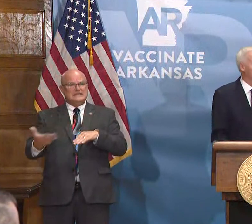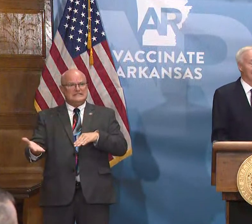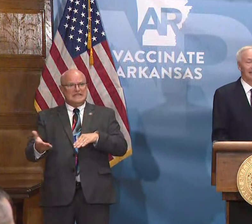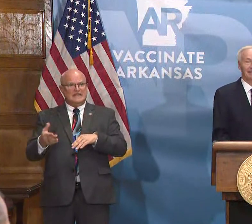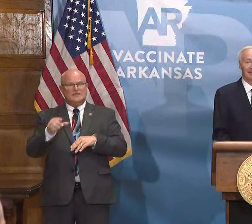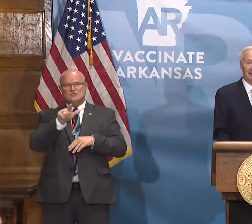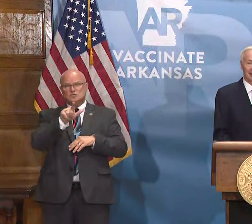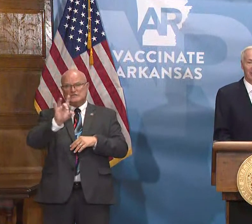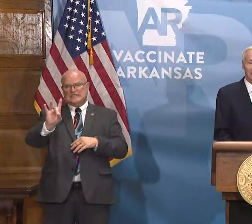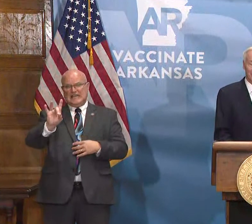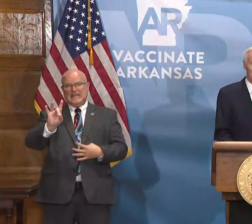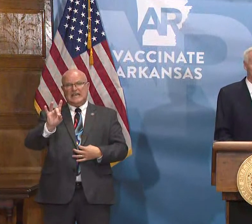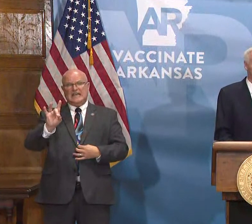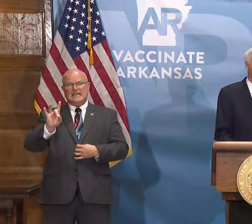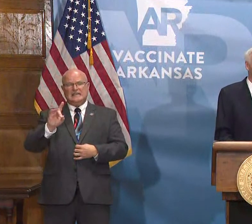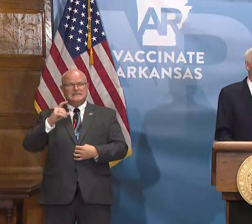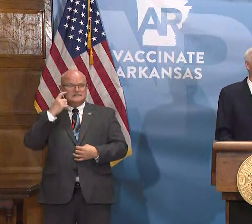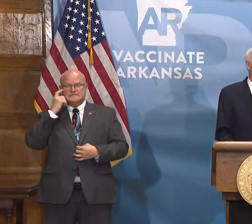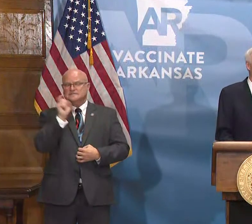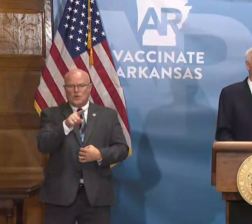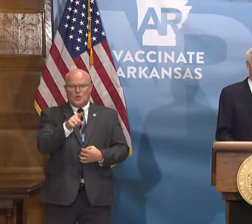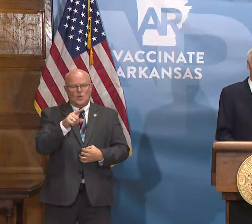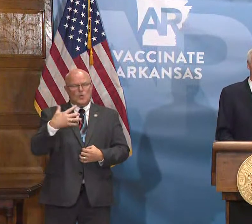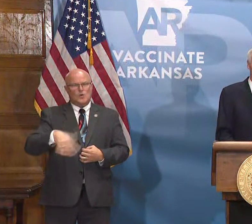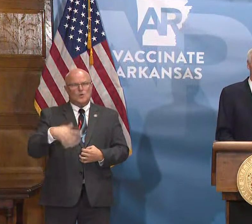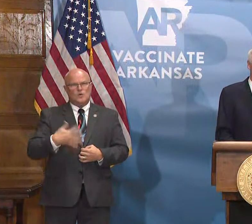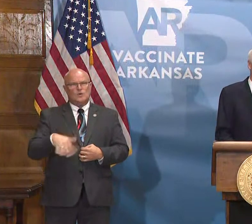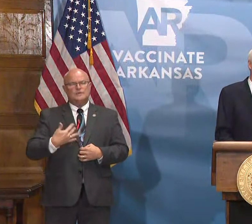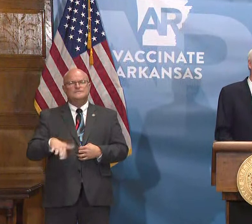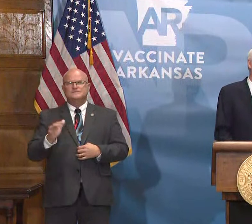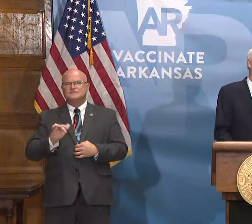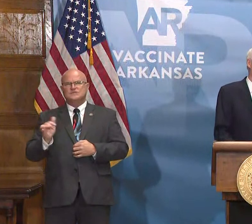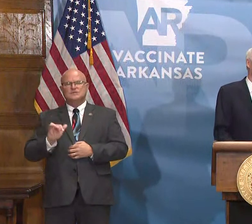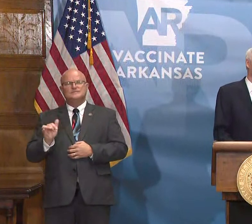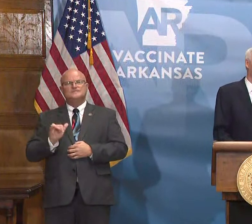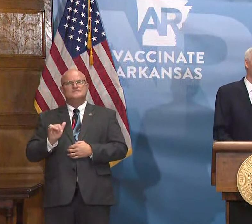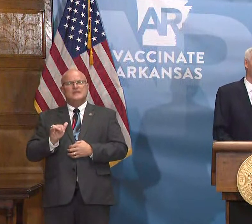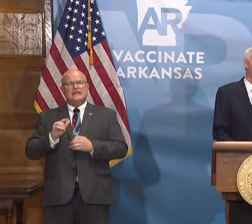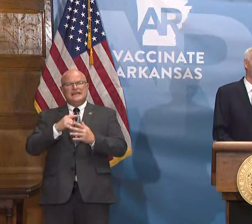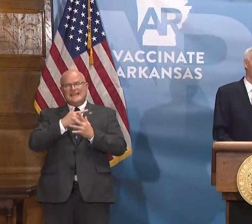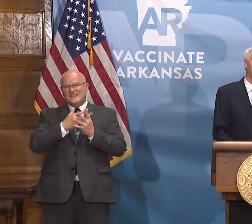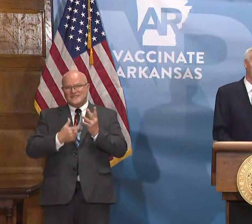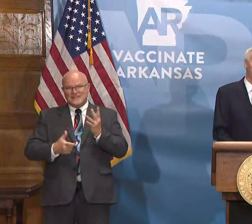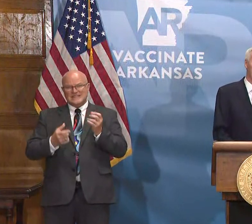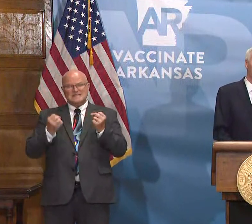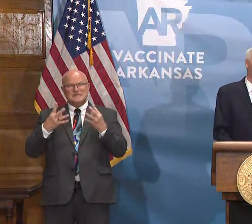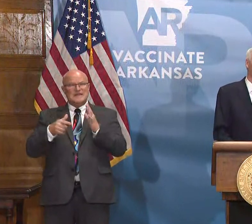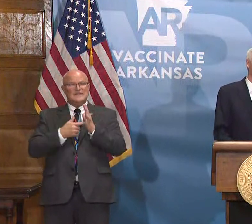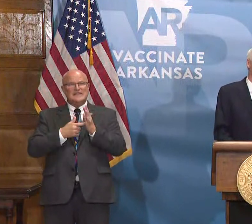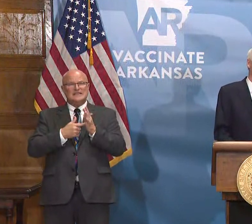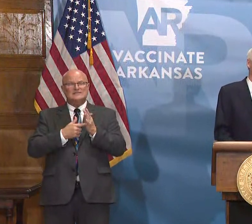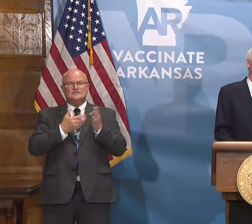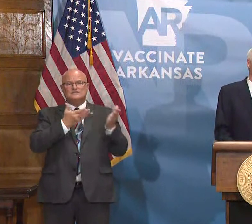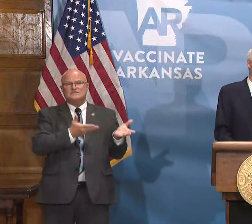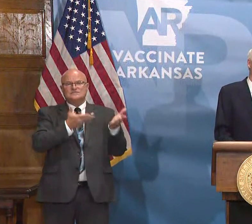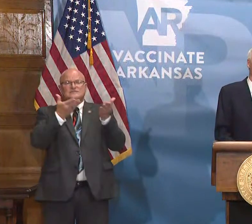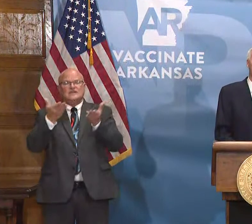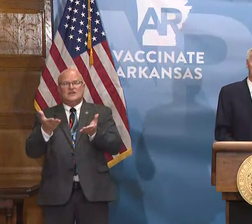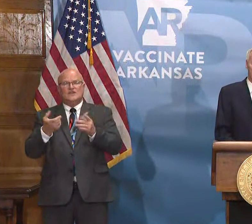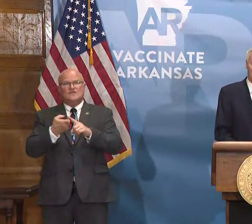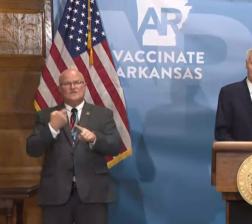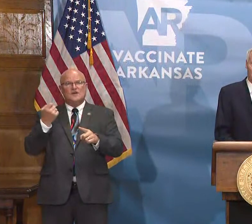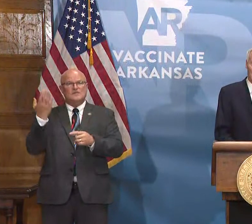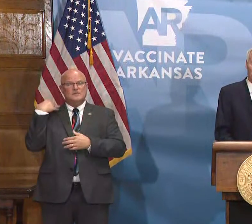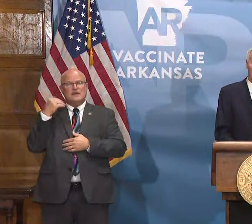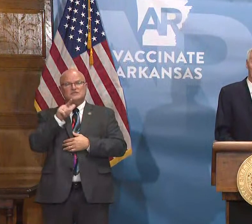the 28 catches my attention. I'm sure it catches your attention. Many of them were carried over from the